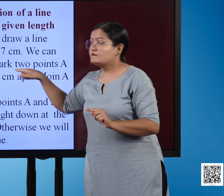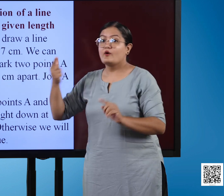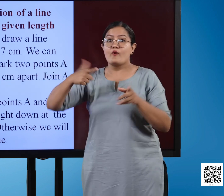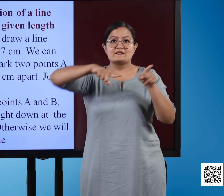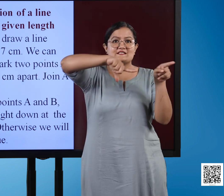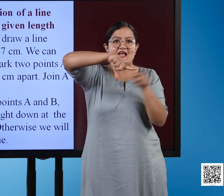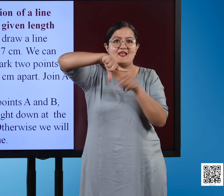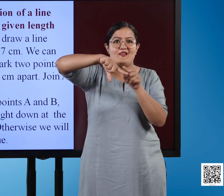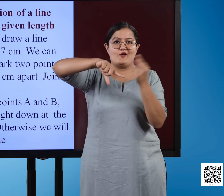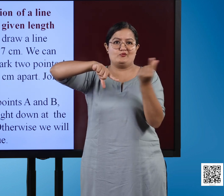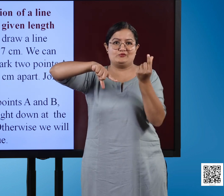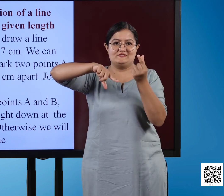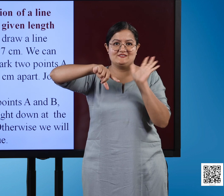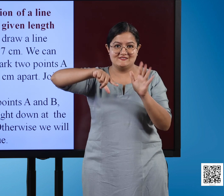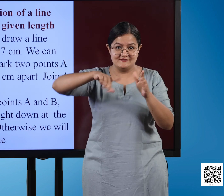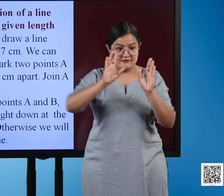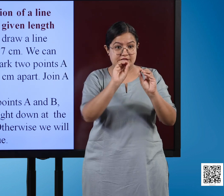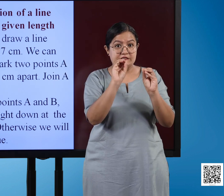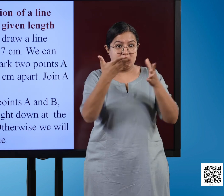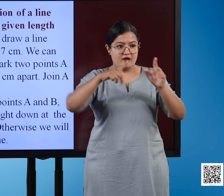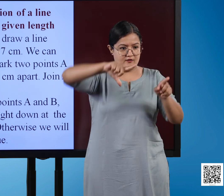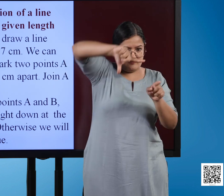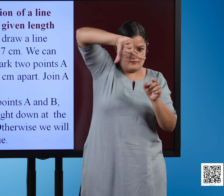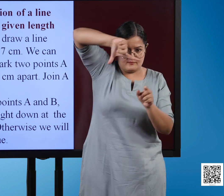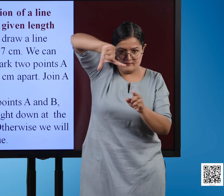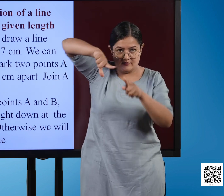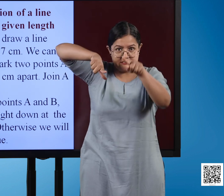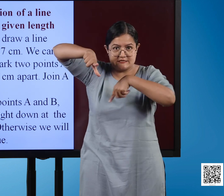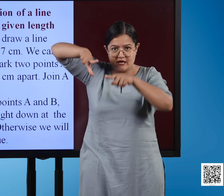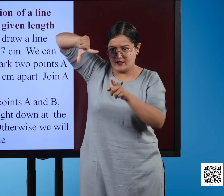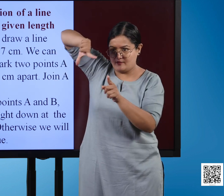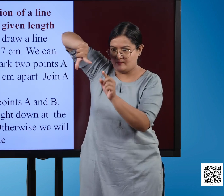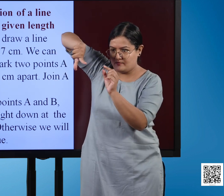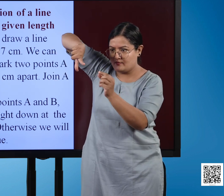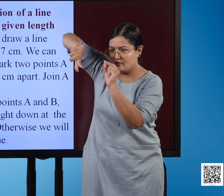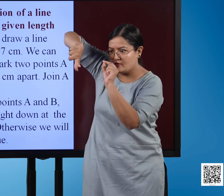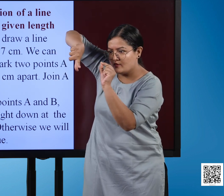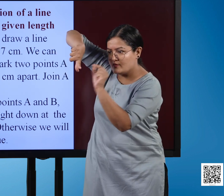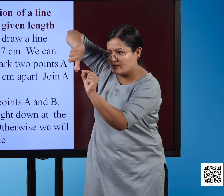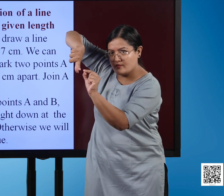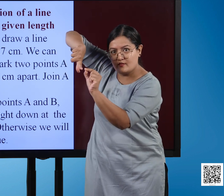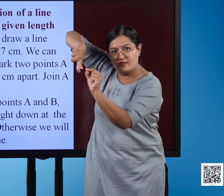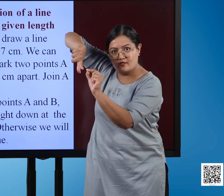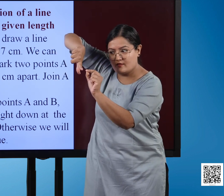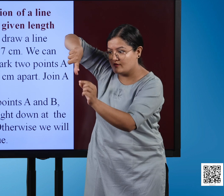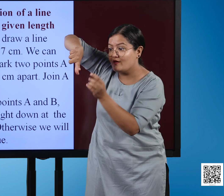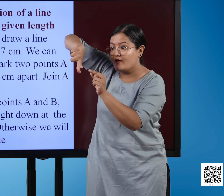We can use our ruler and mark 2 points A and B, which are 4.7 centimeters